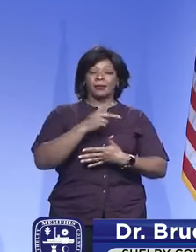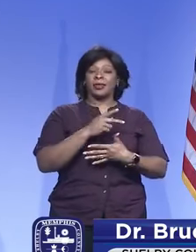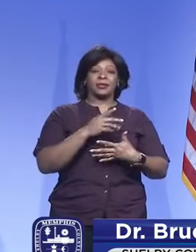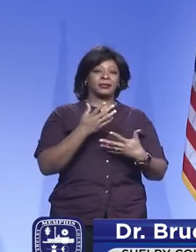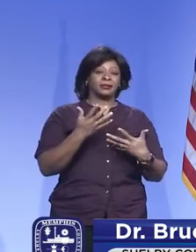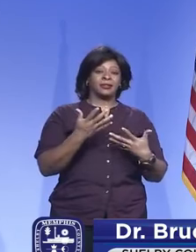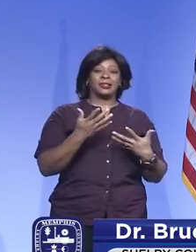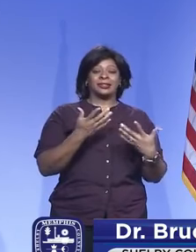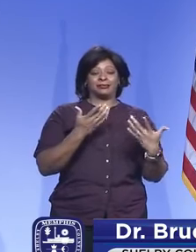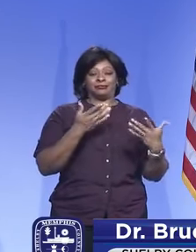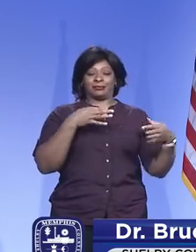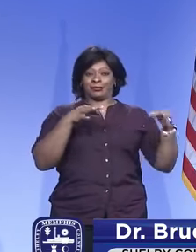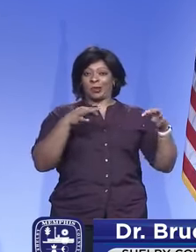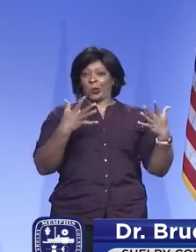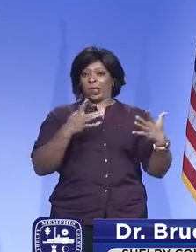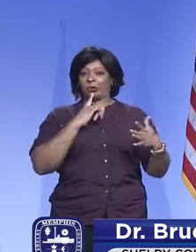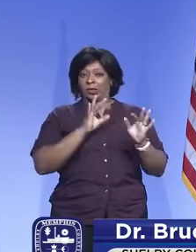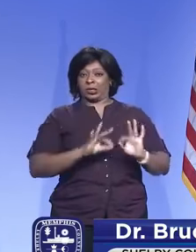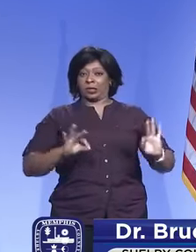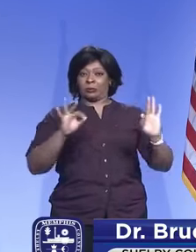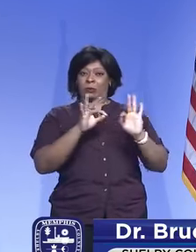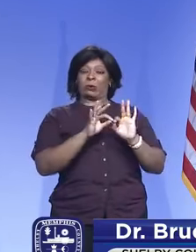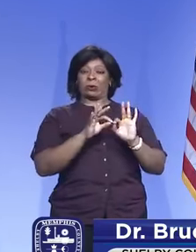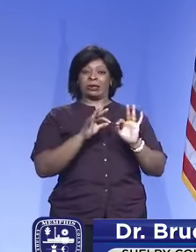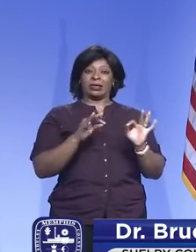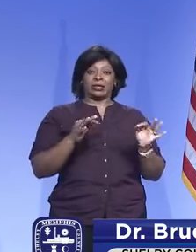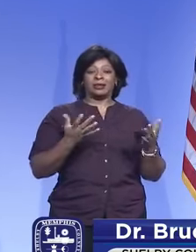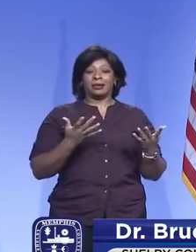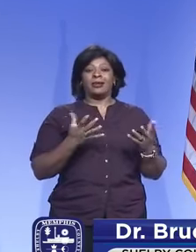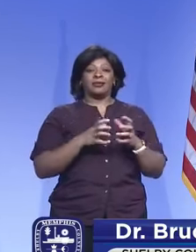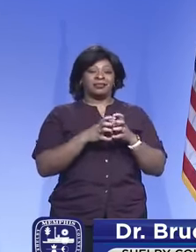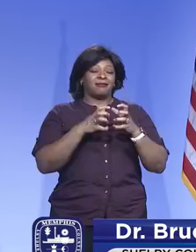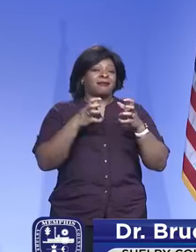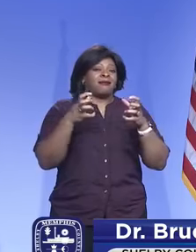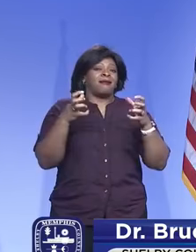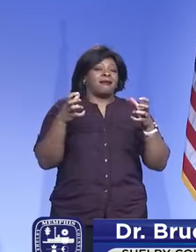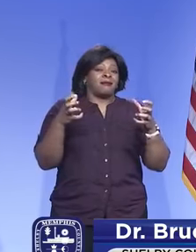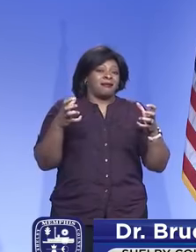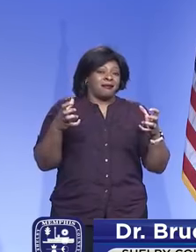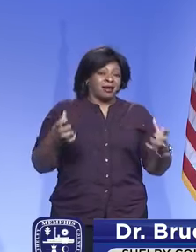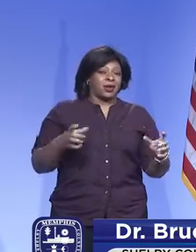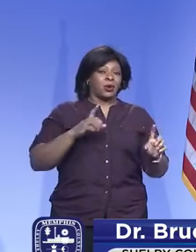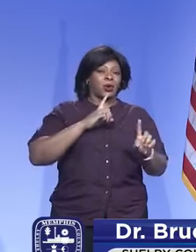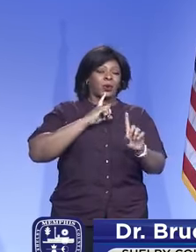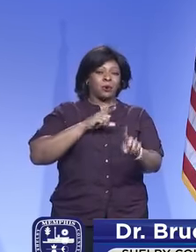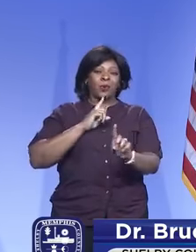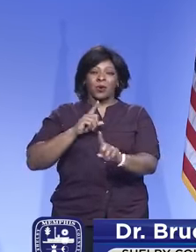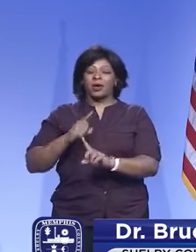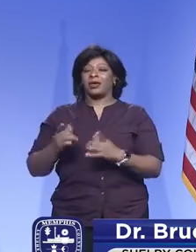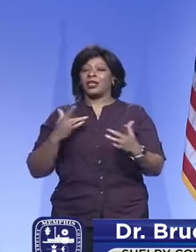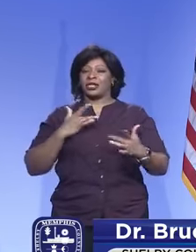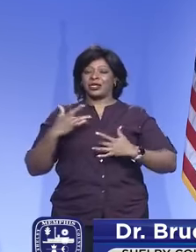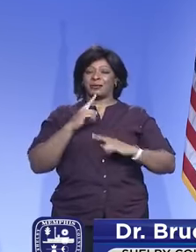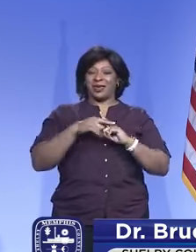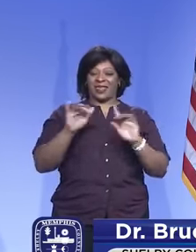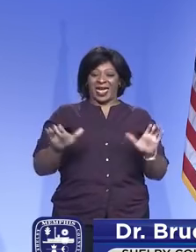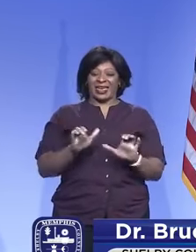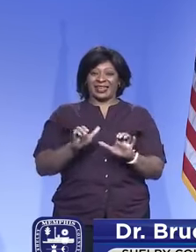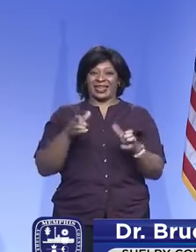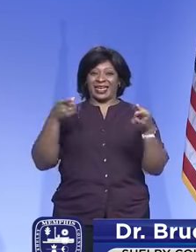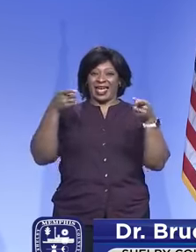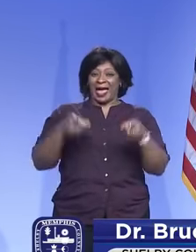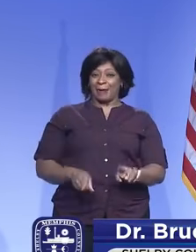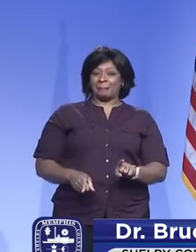in the room, and that is there have been a lot of reports and concern about the activity that